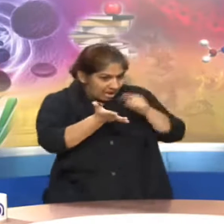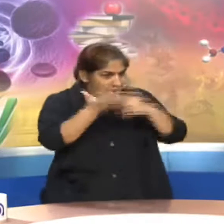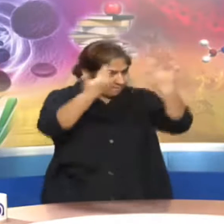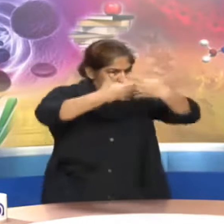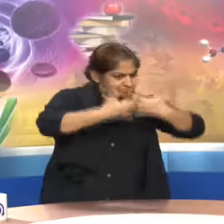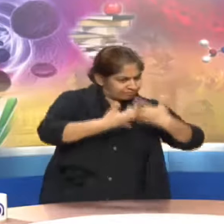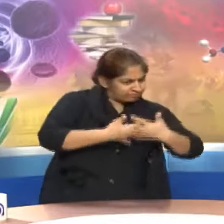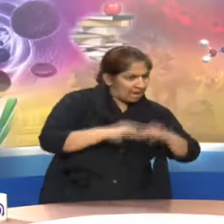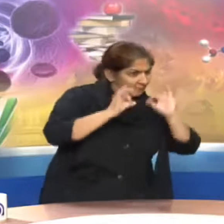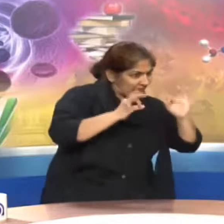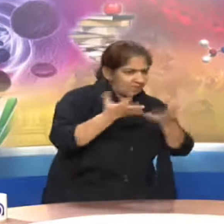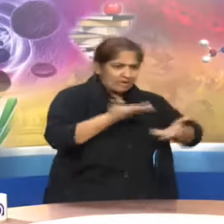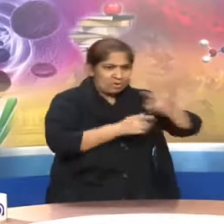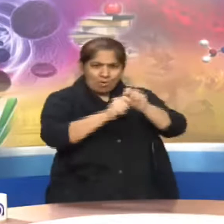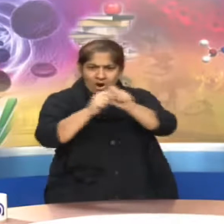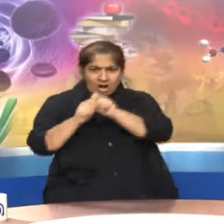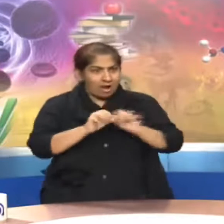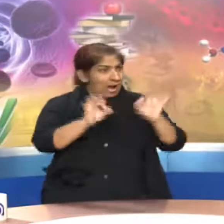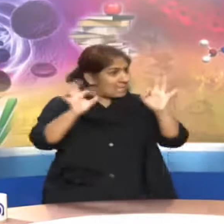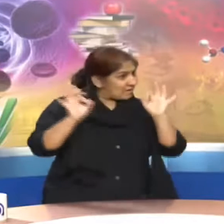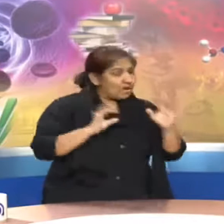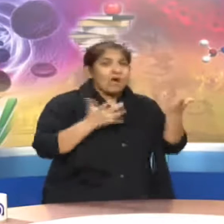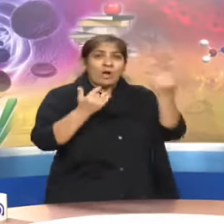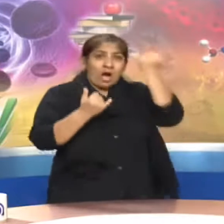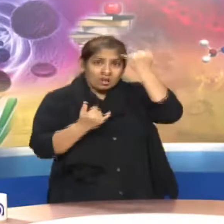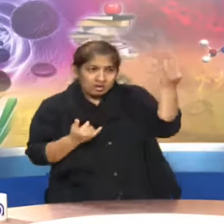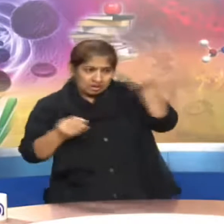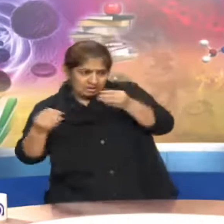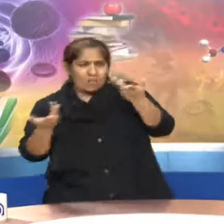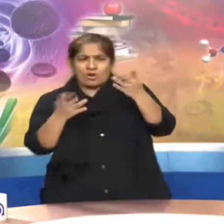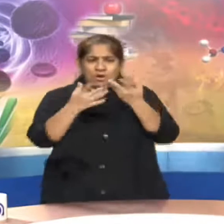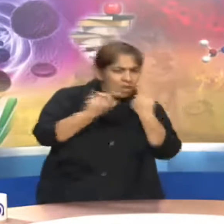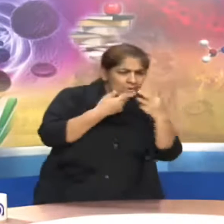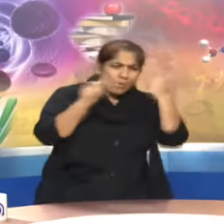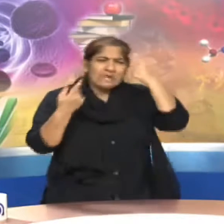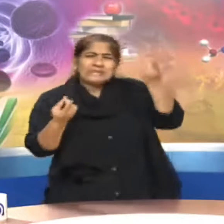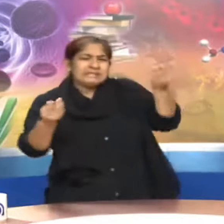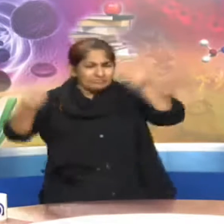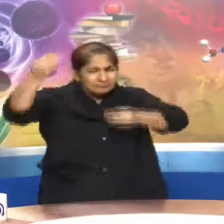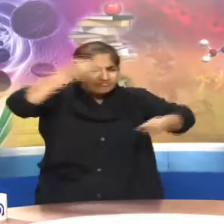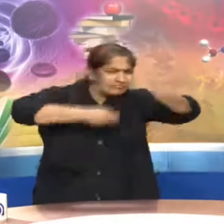am doing signing, and also voiceover is given. So,